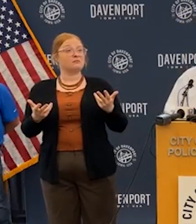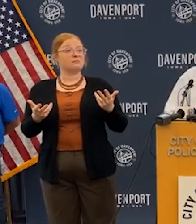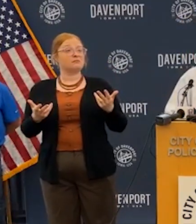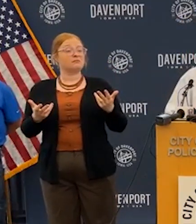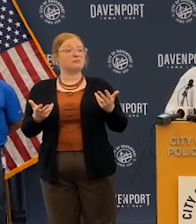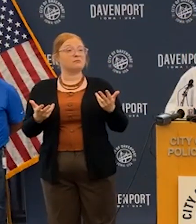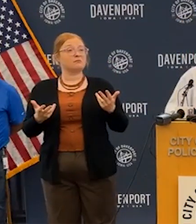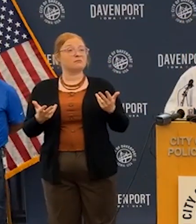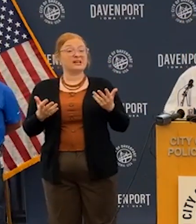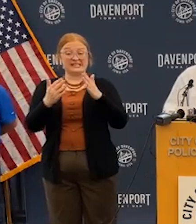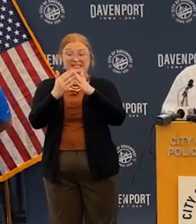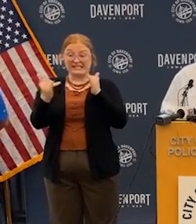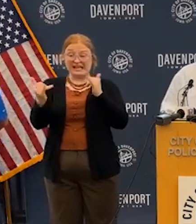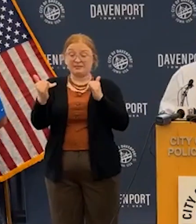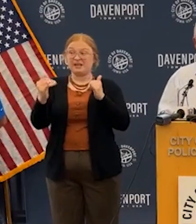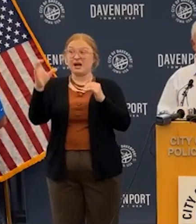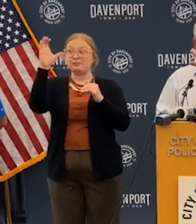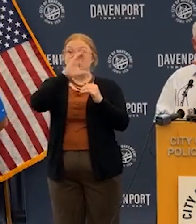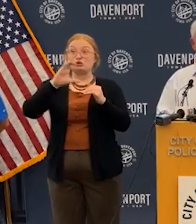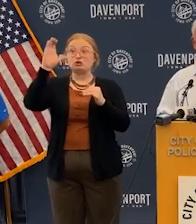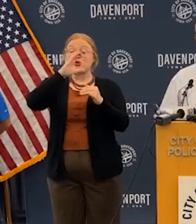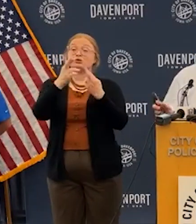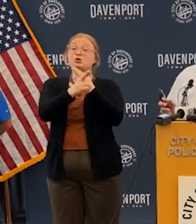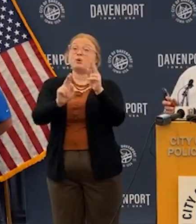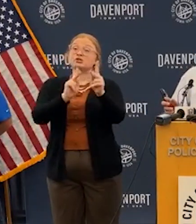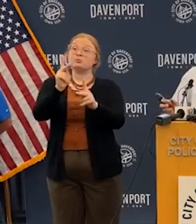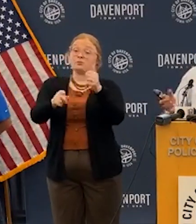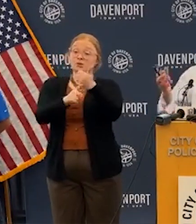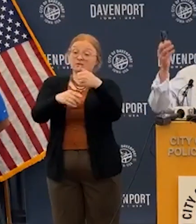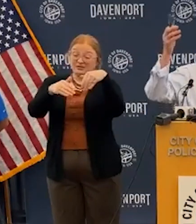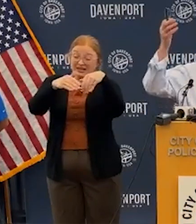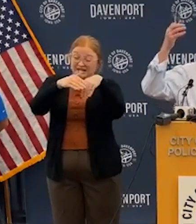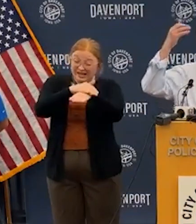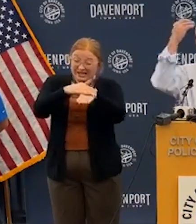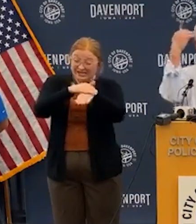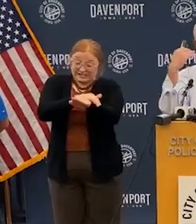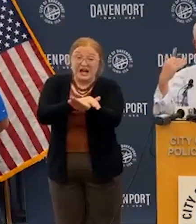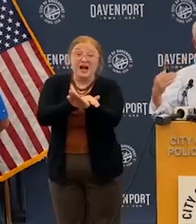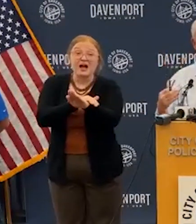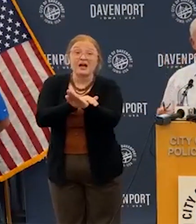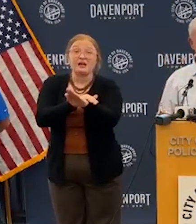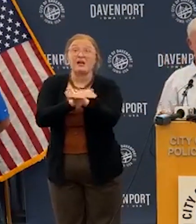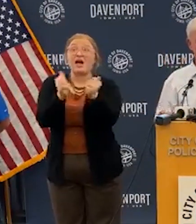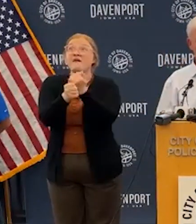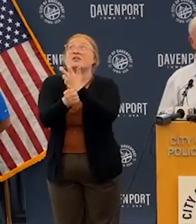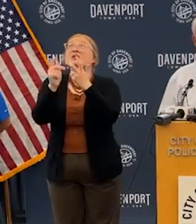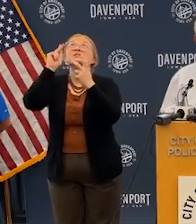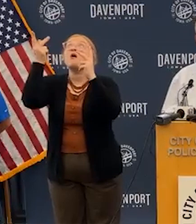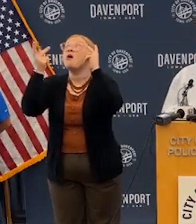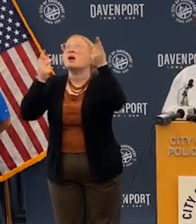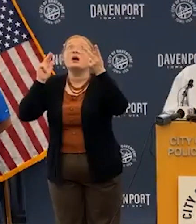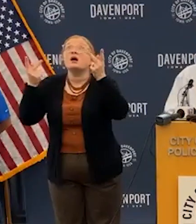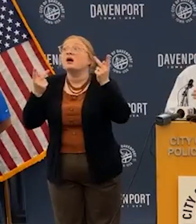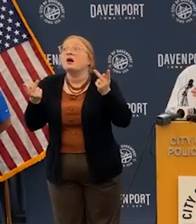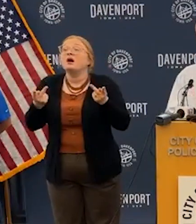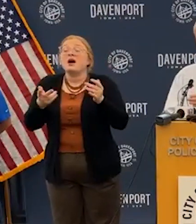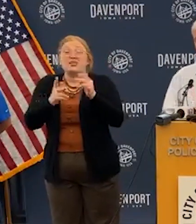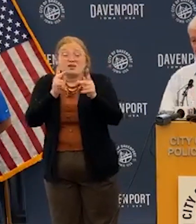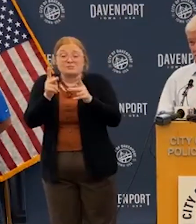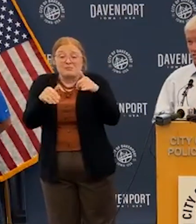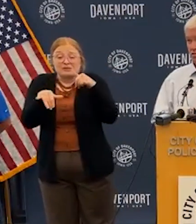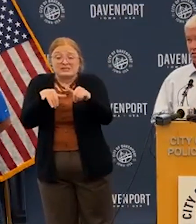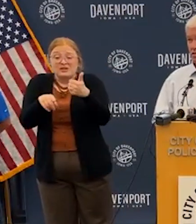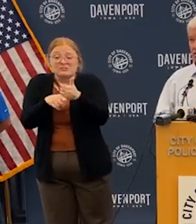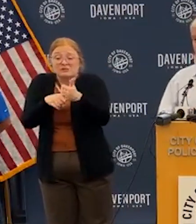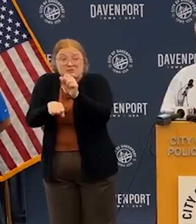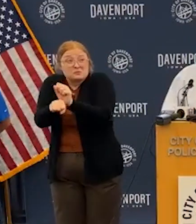of the stuff that is coming down in small spaces, breaking